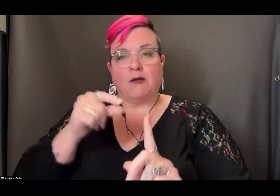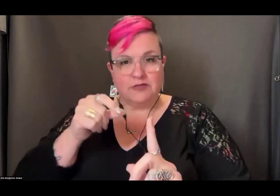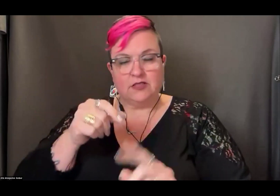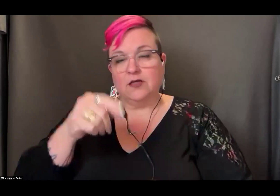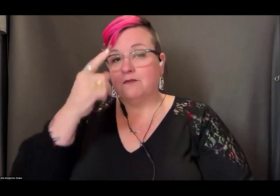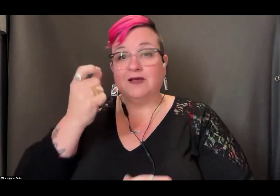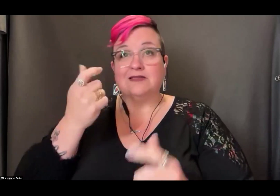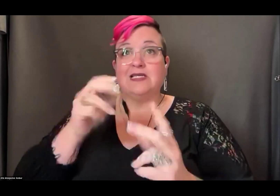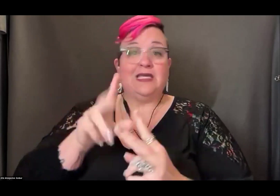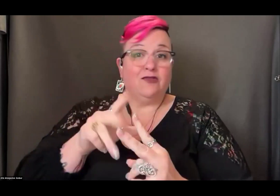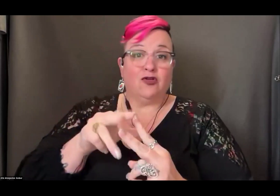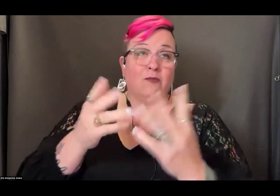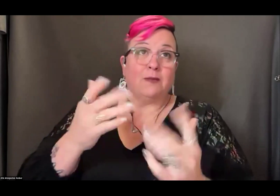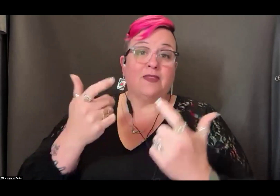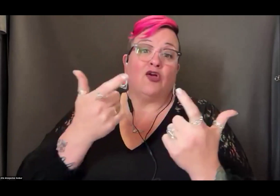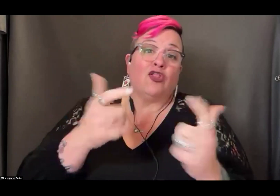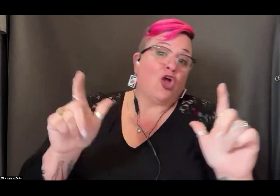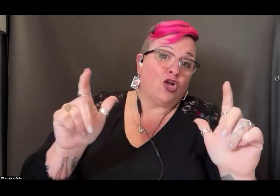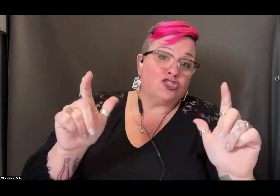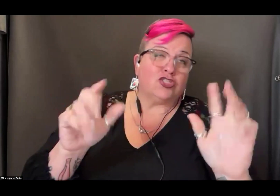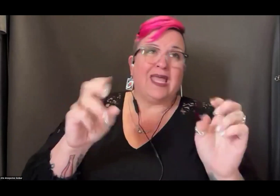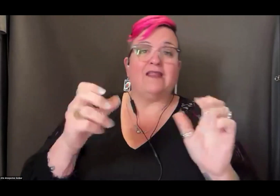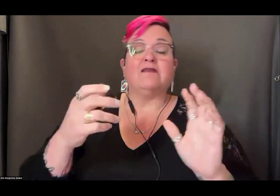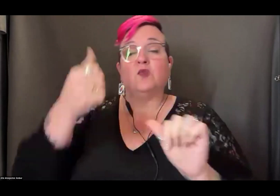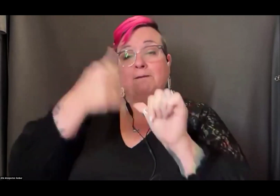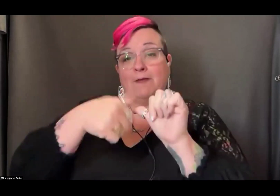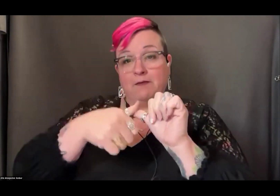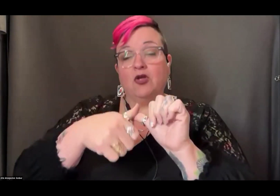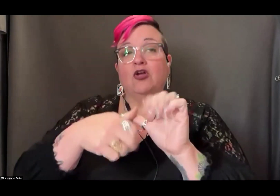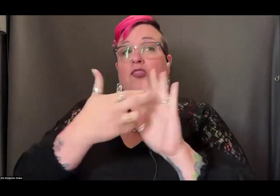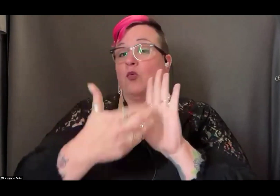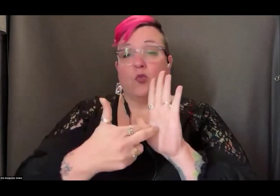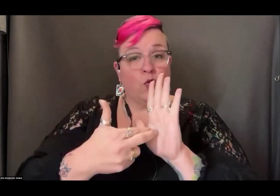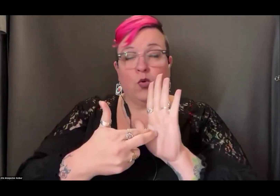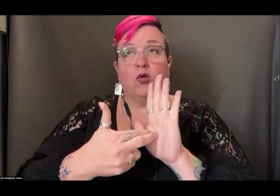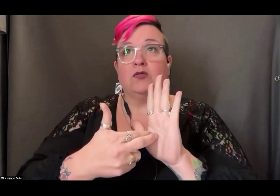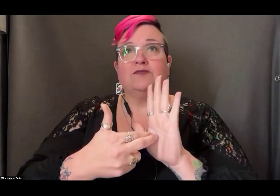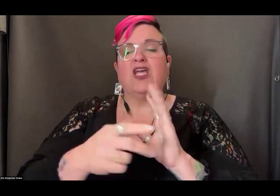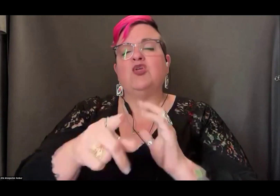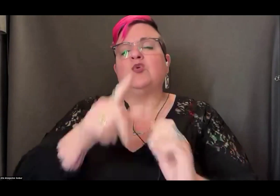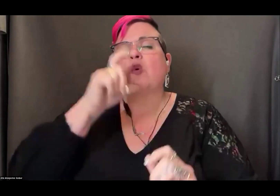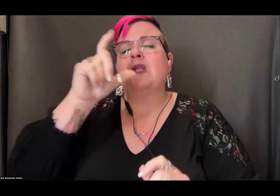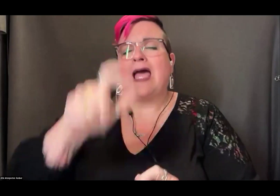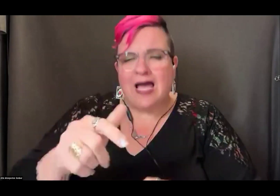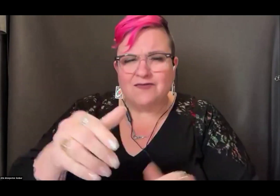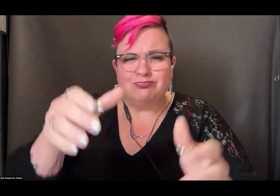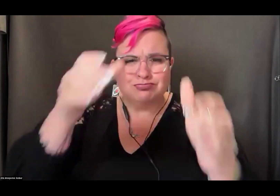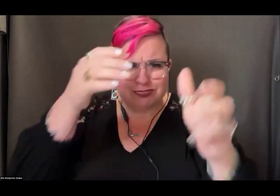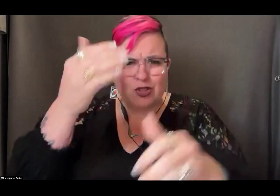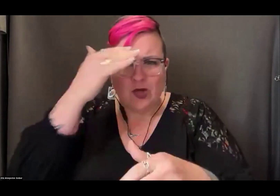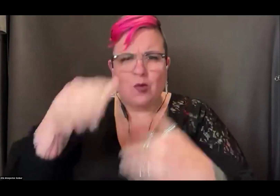they're either larger, and a rule of thumb, you don't necessarily need to know this unless you're going to go into